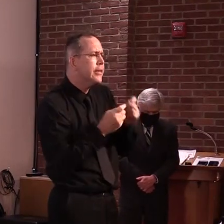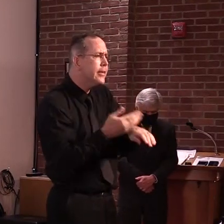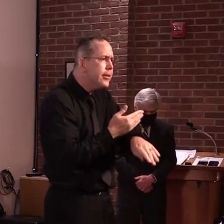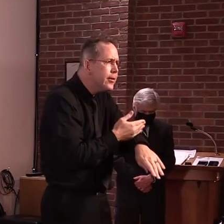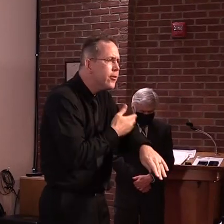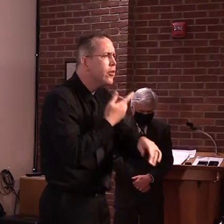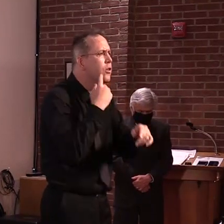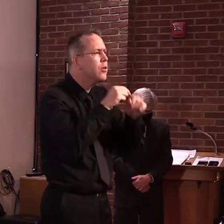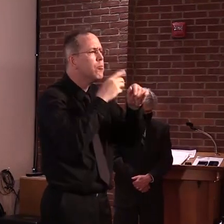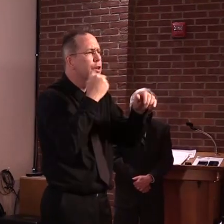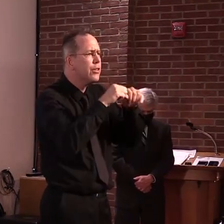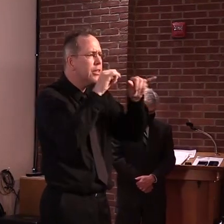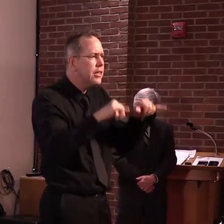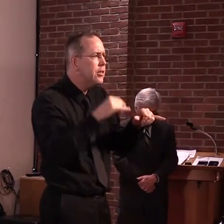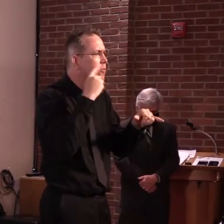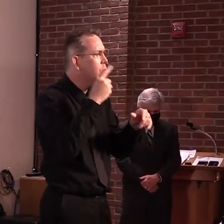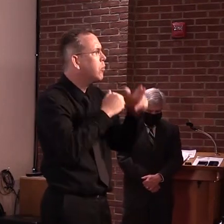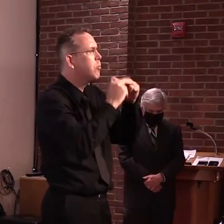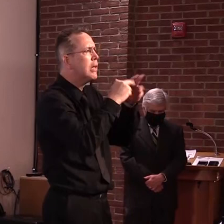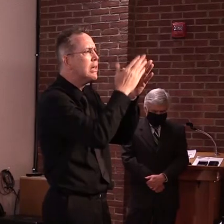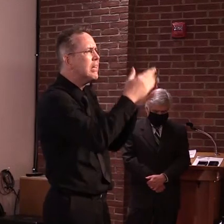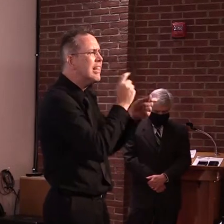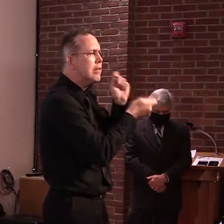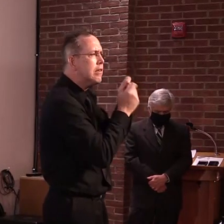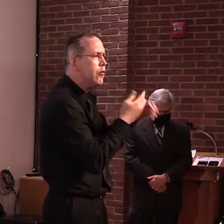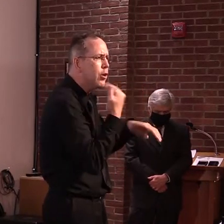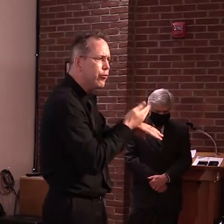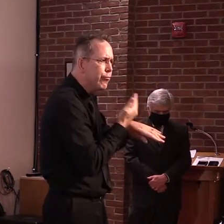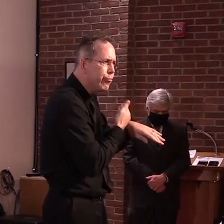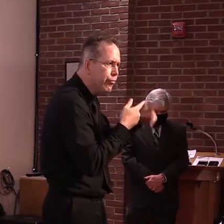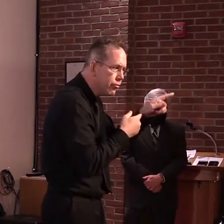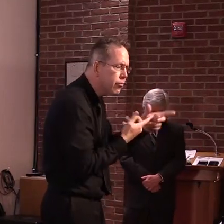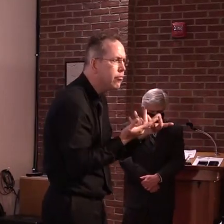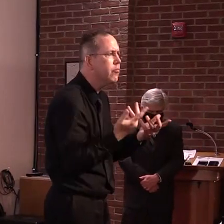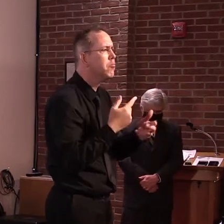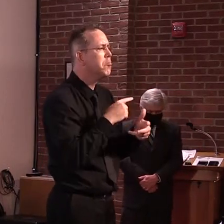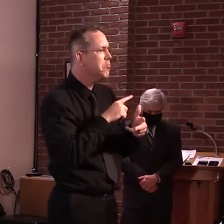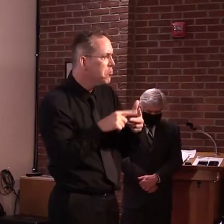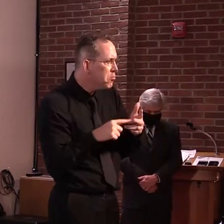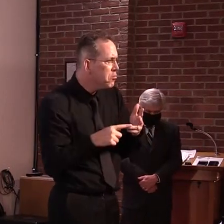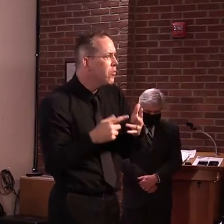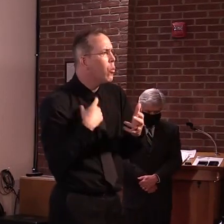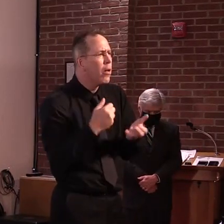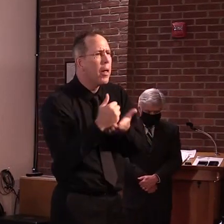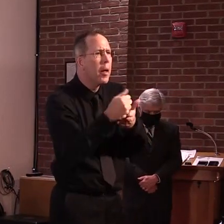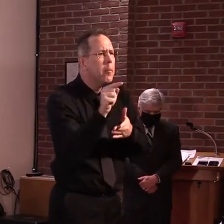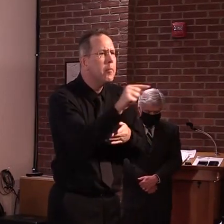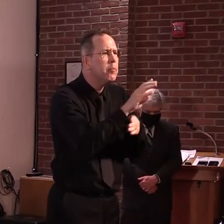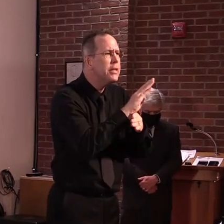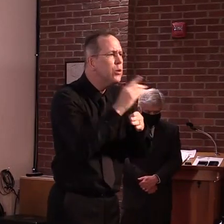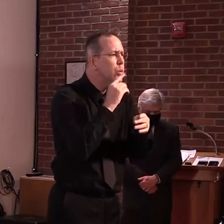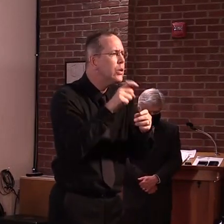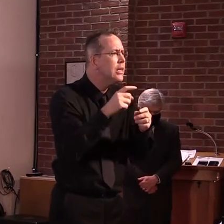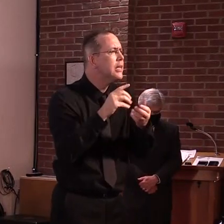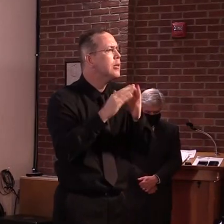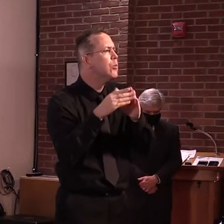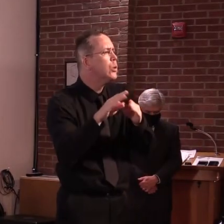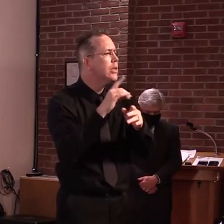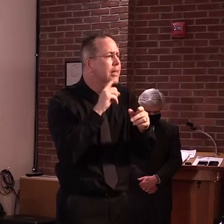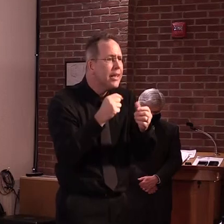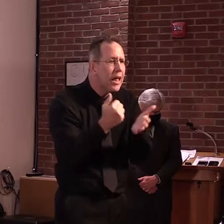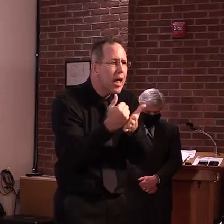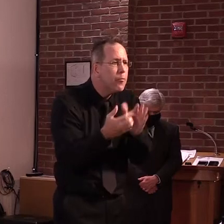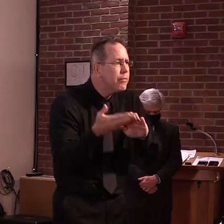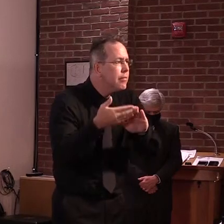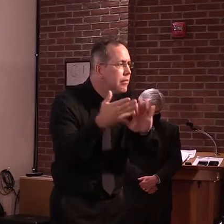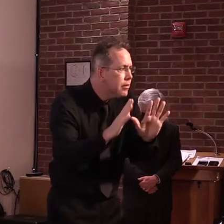the future of Vermont, helping businesses and communities find a path forward after phase one looked to